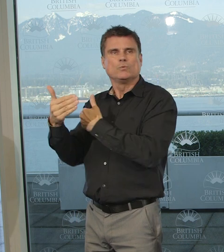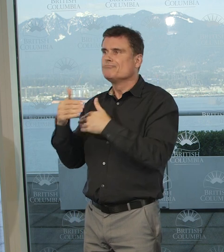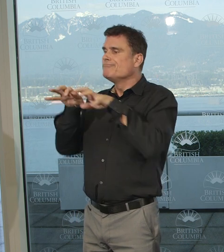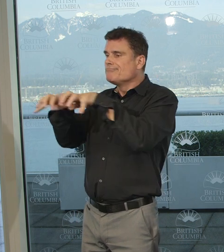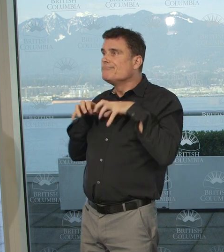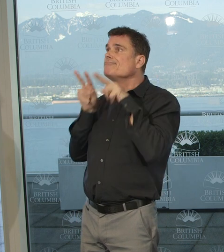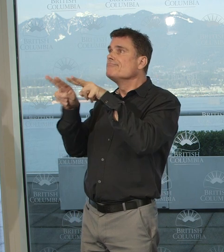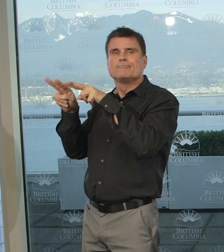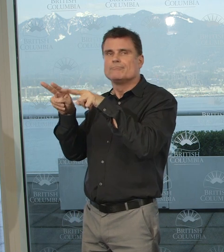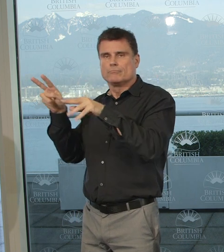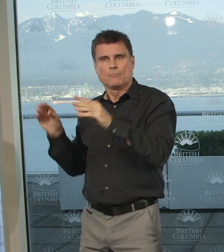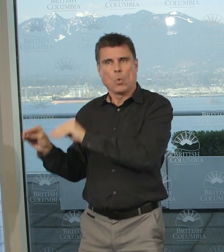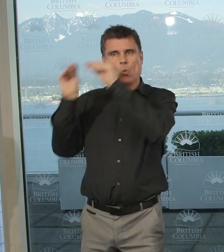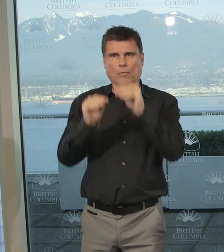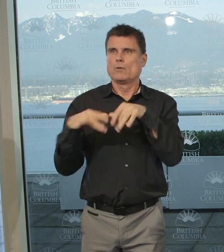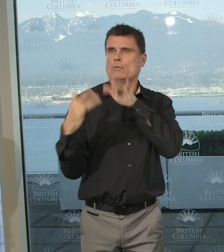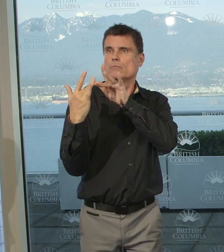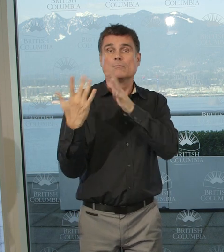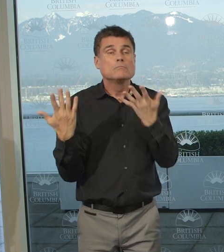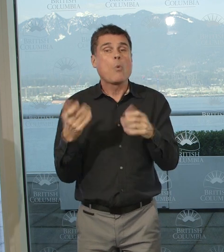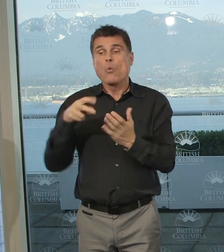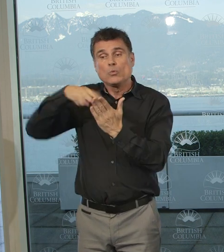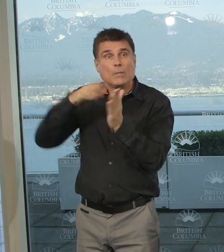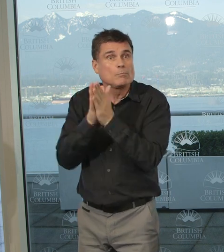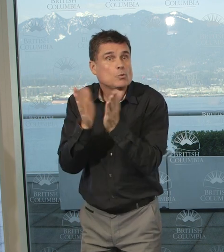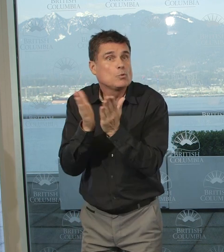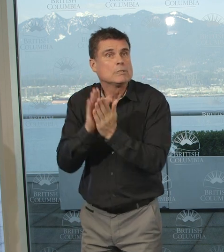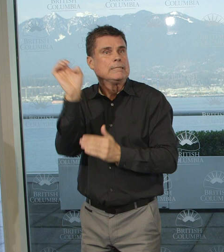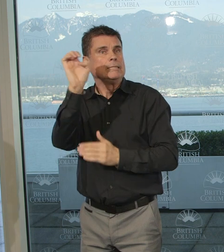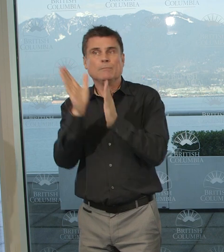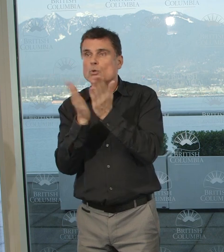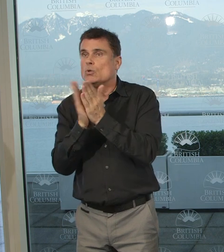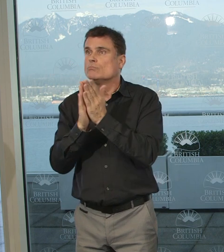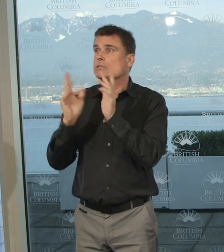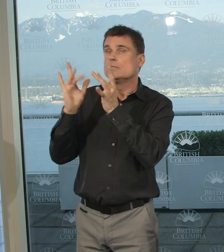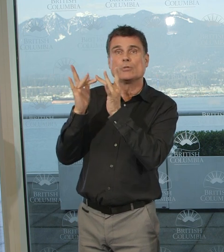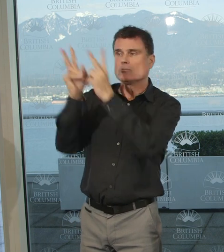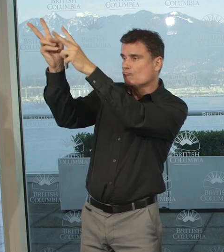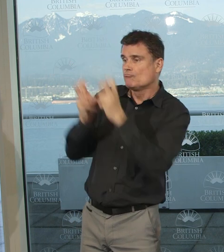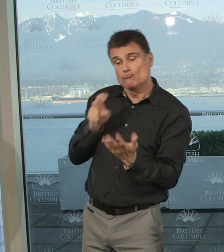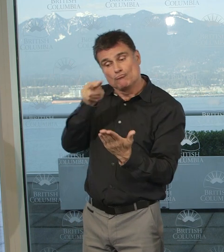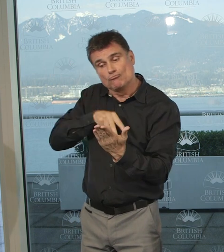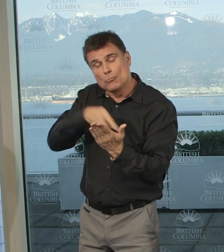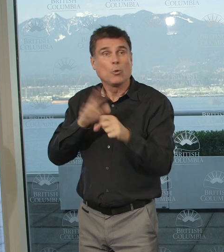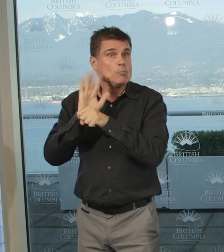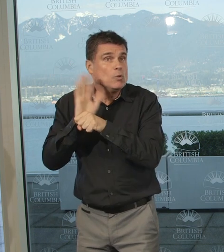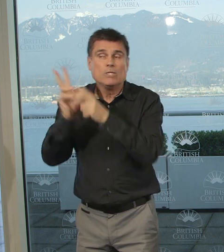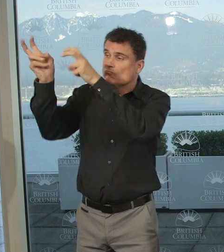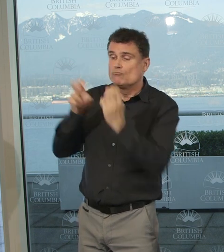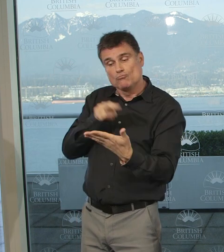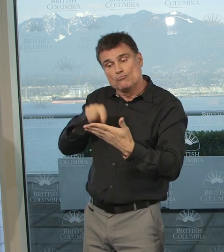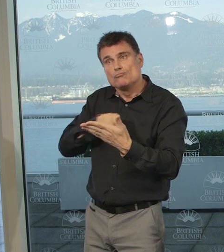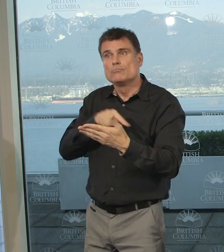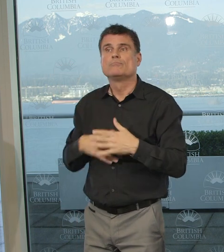their paintings, their their holdings online for people to be able to